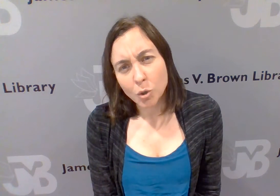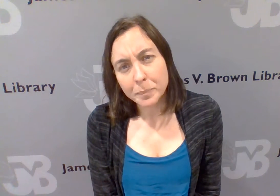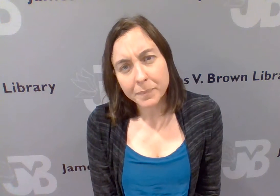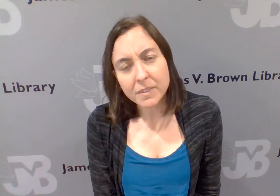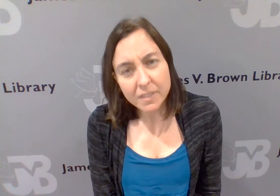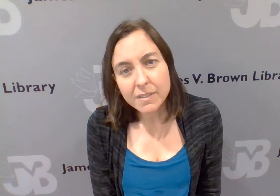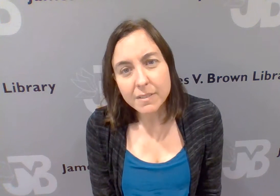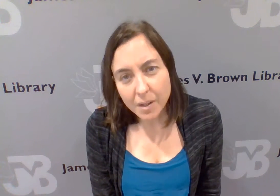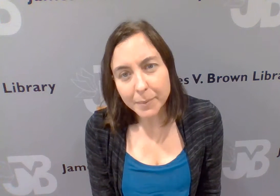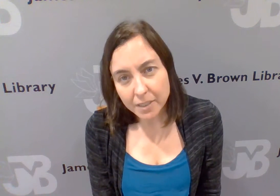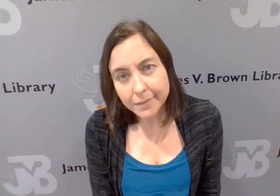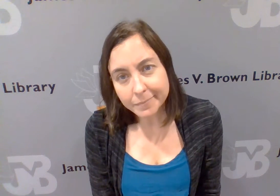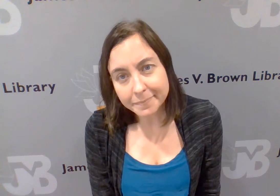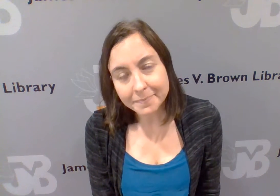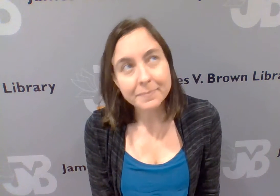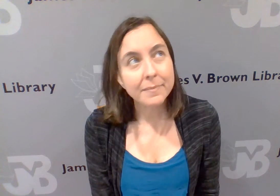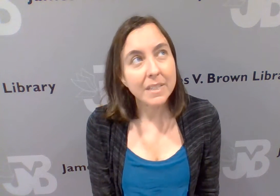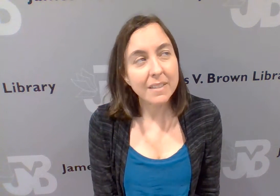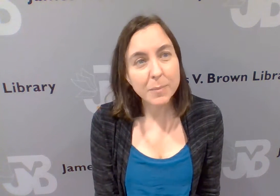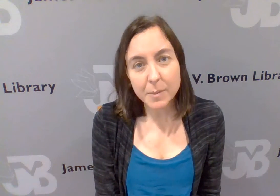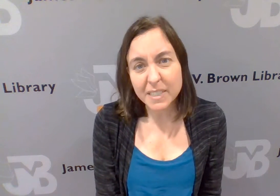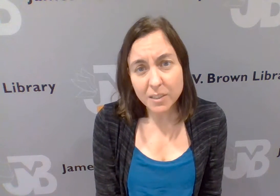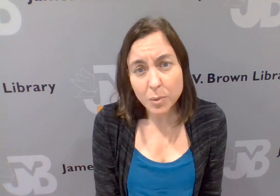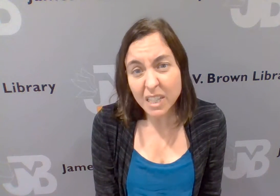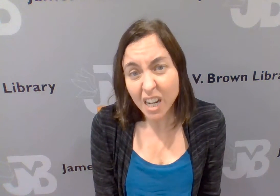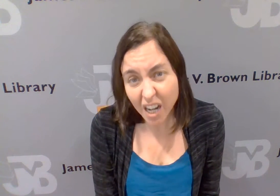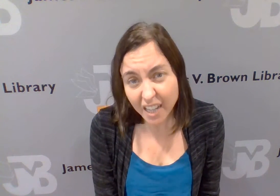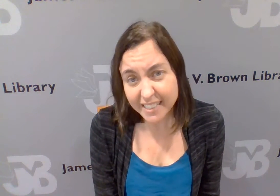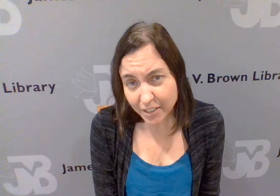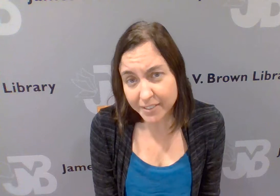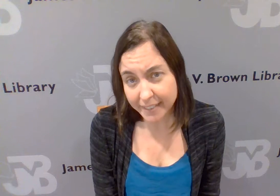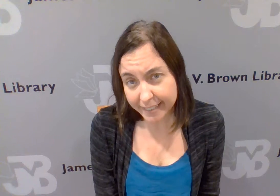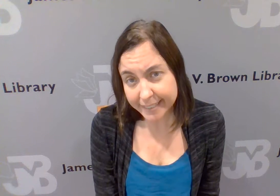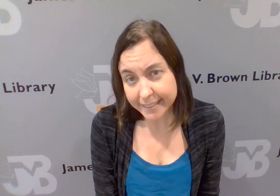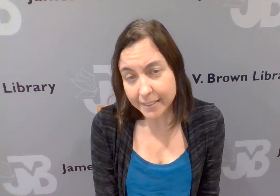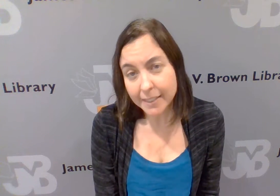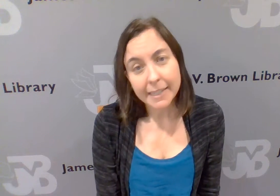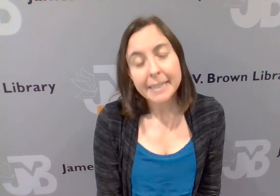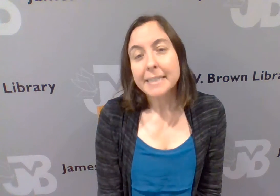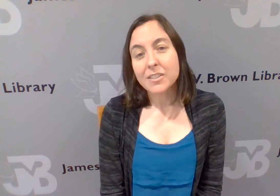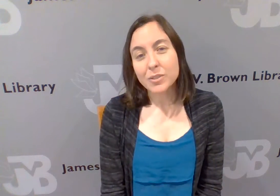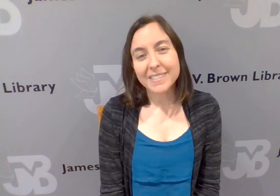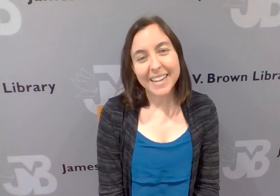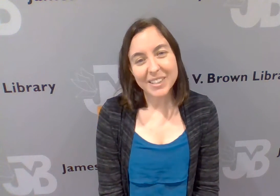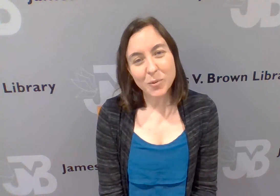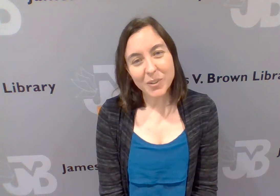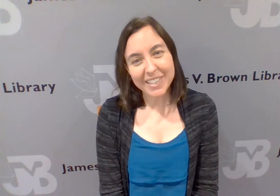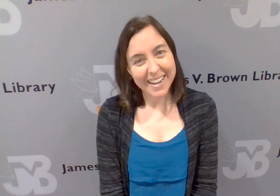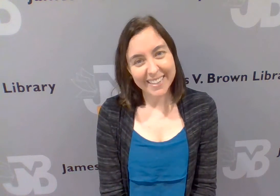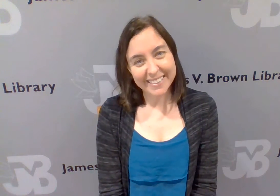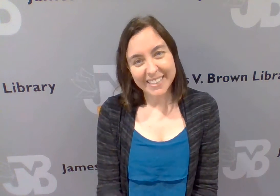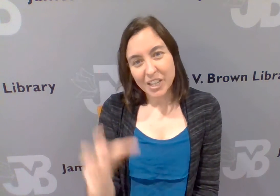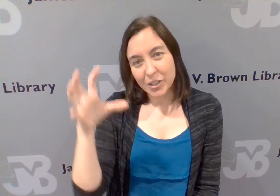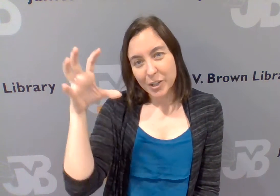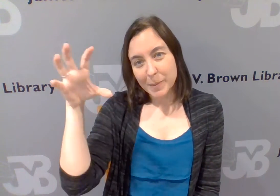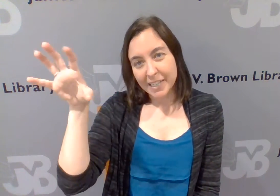So since it's summer, sometimes it gets really hot outside. So to sign the word hot, you're going to make